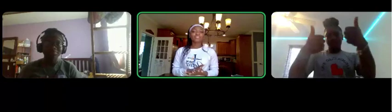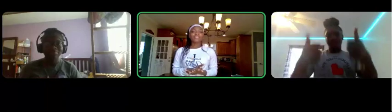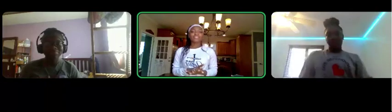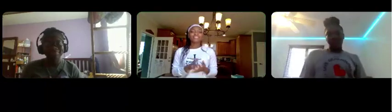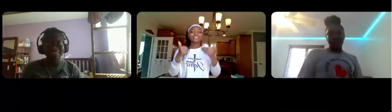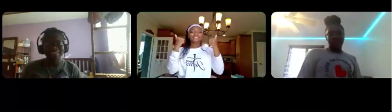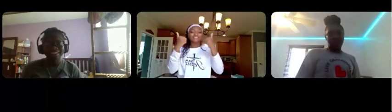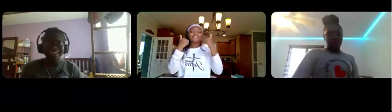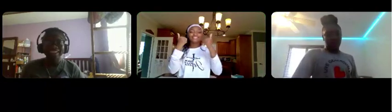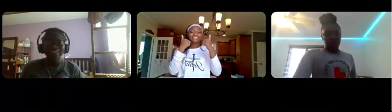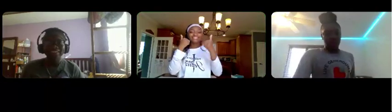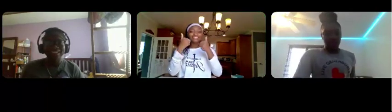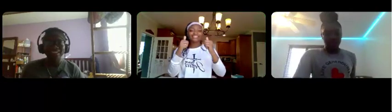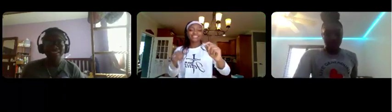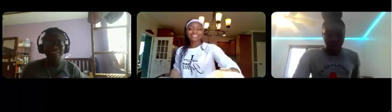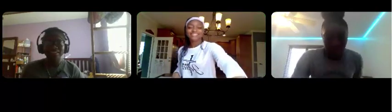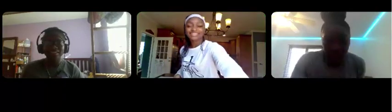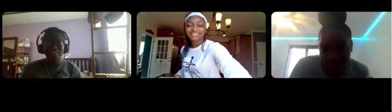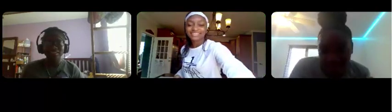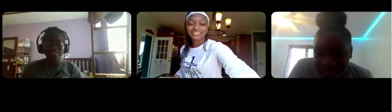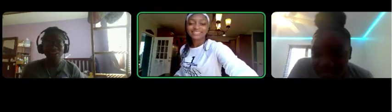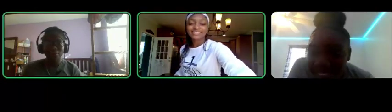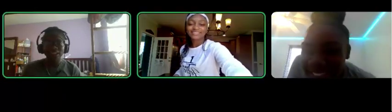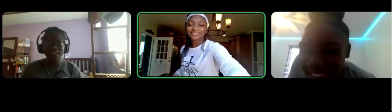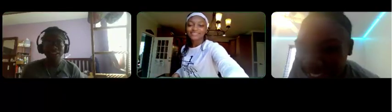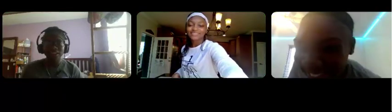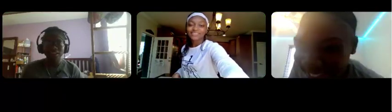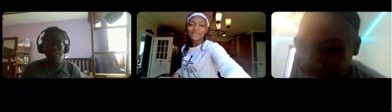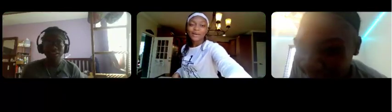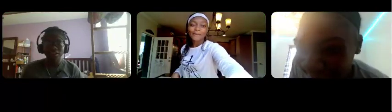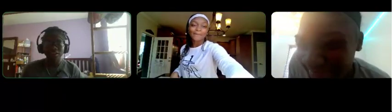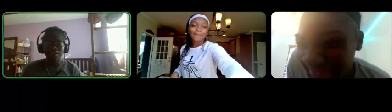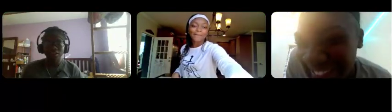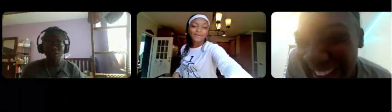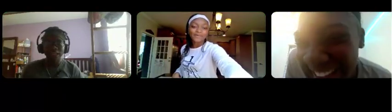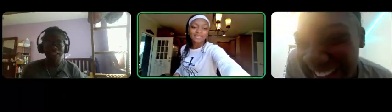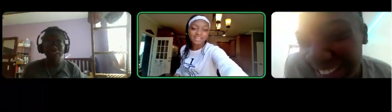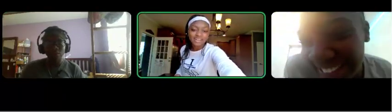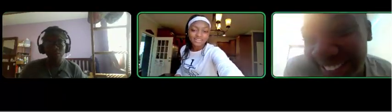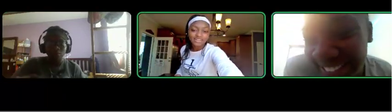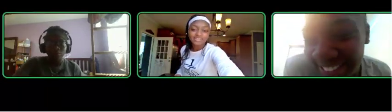Wait, sorry. Yes.